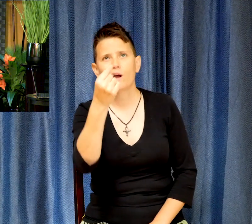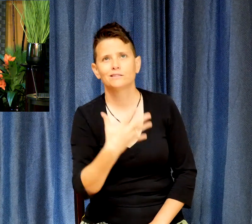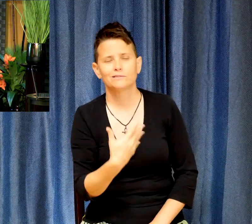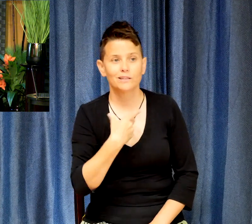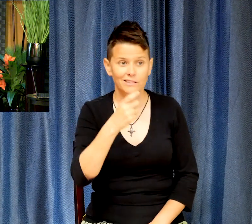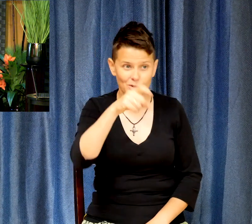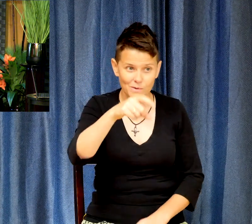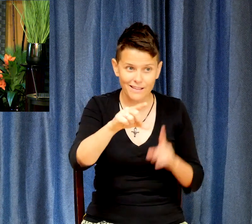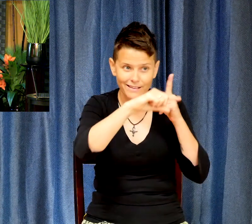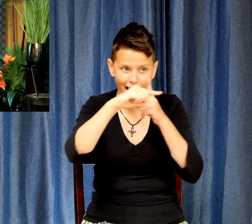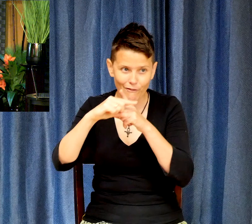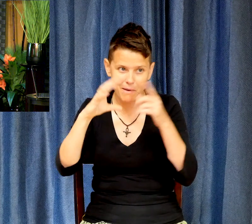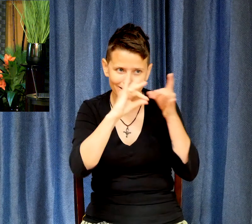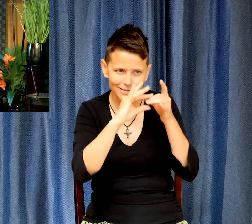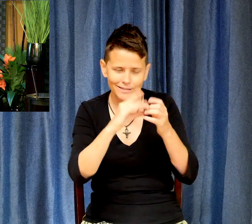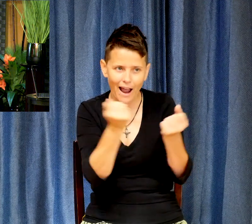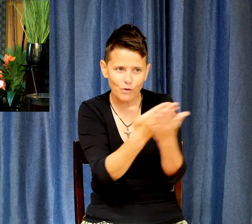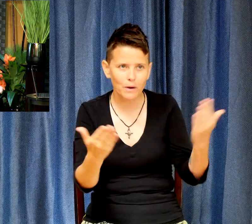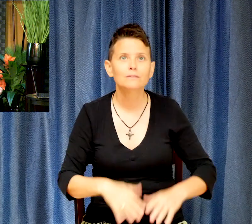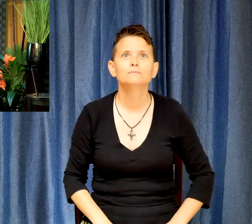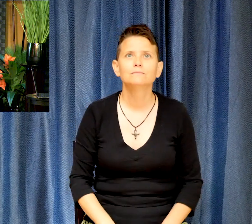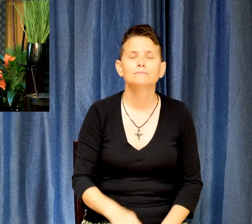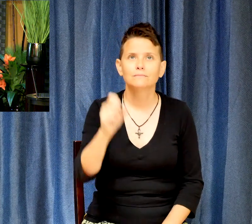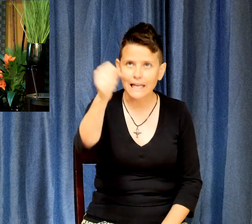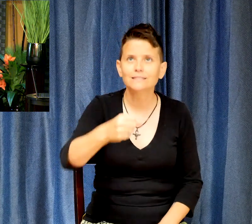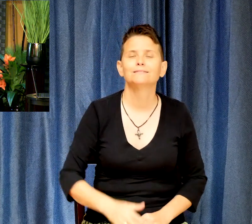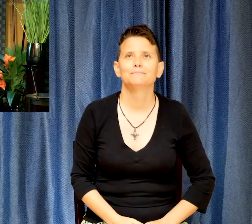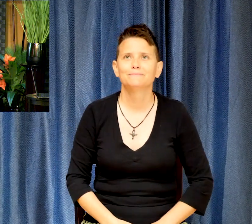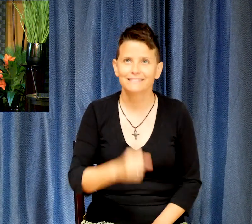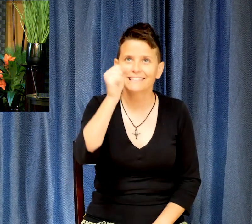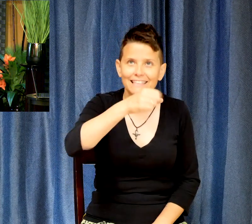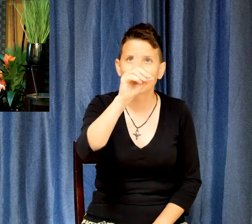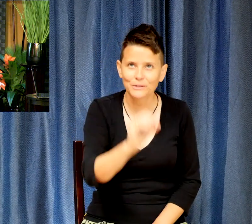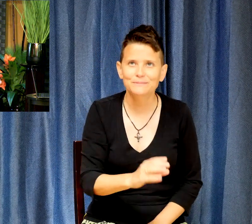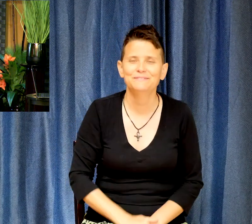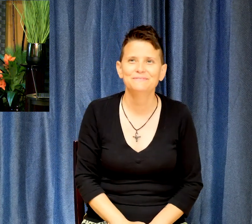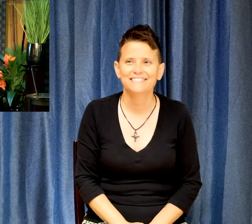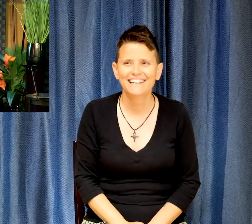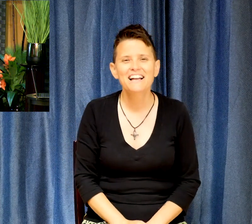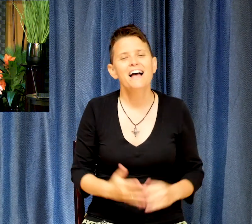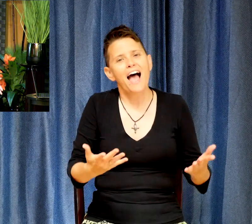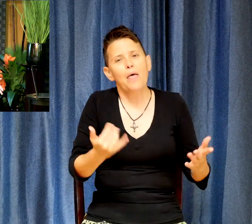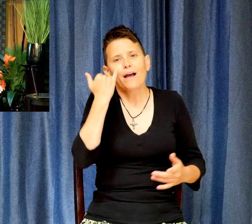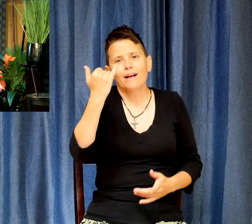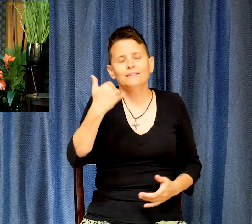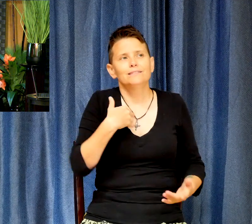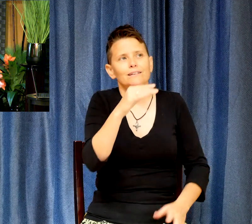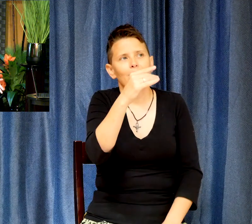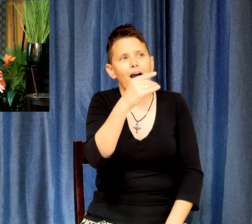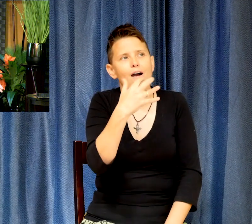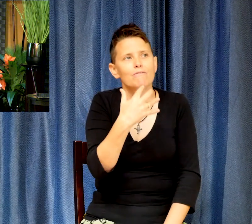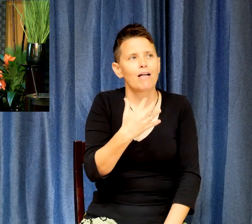affirmations everywhere? I'm like, yes, I need to remember. Put your crown on. But that idea of grit and grace really came to me from